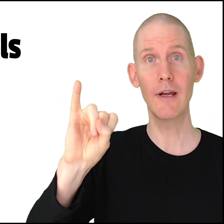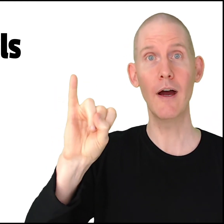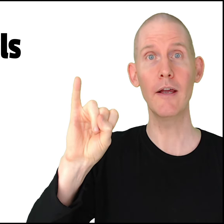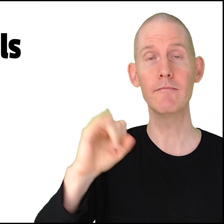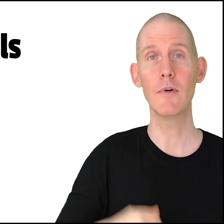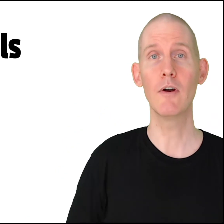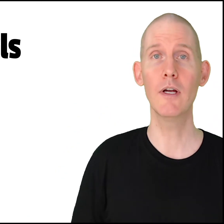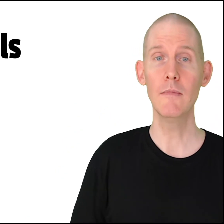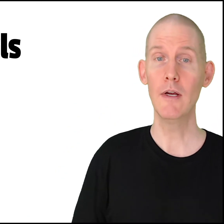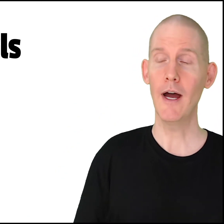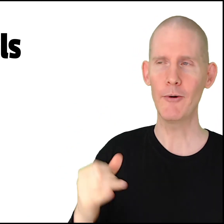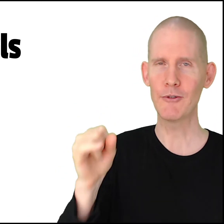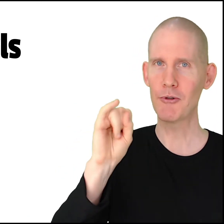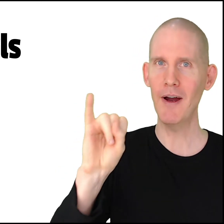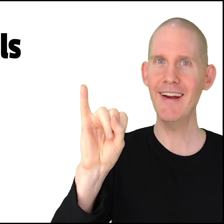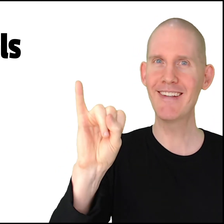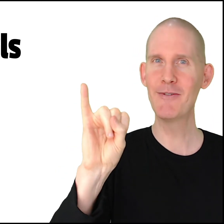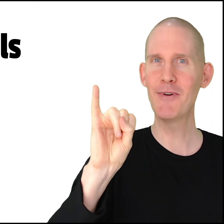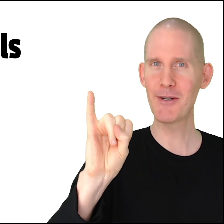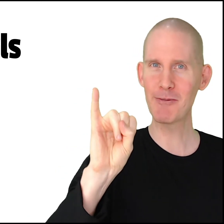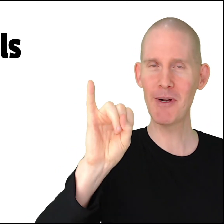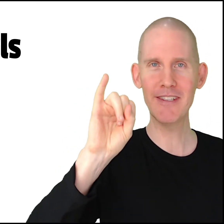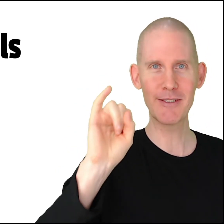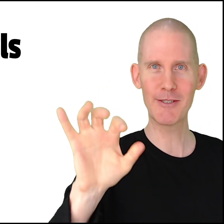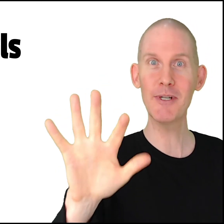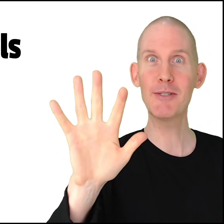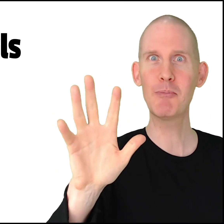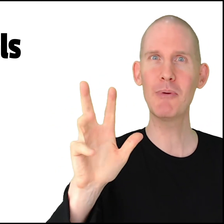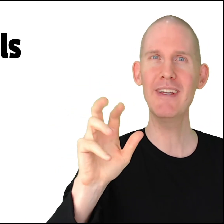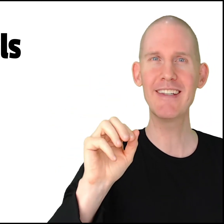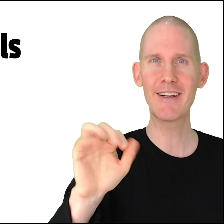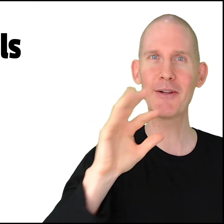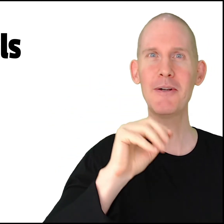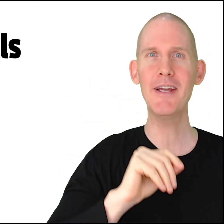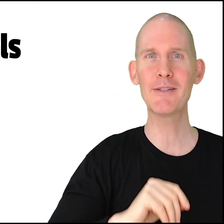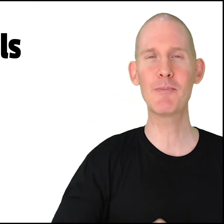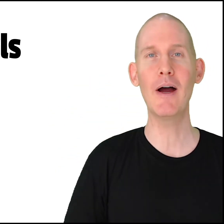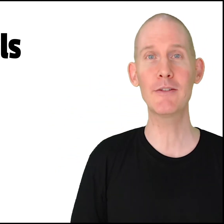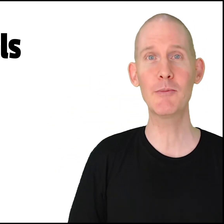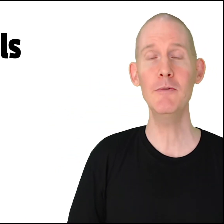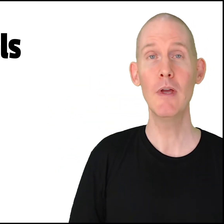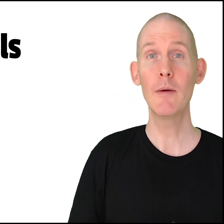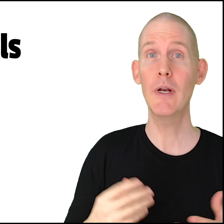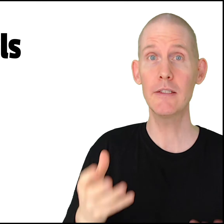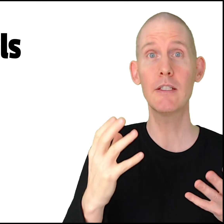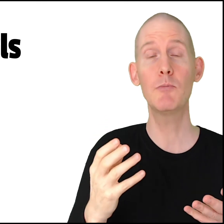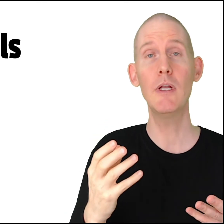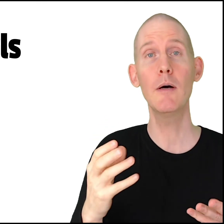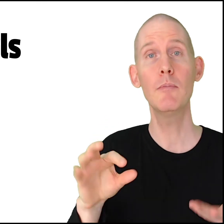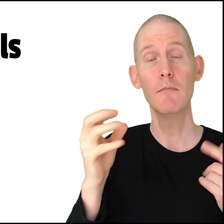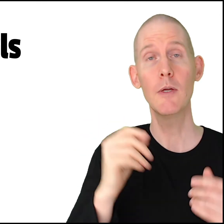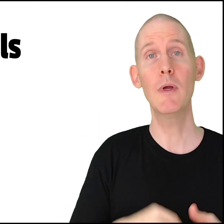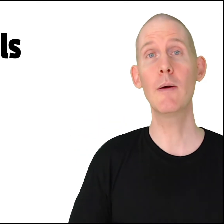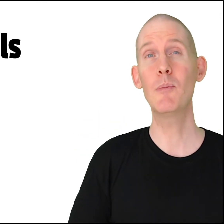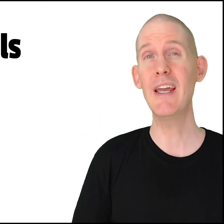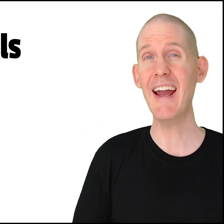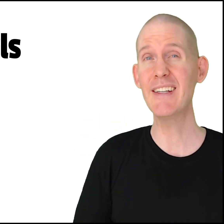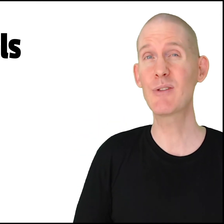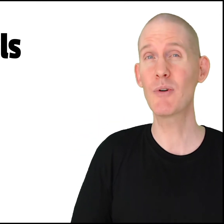I, all right? I will try to fingerspell as crisply and clearly as possible, but as I speed up, it may not be as crisp